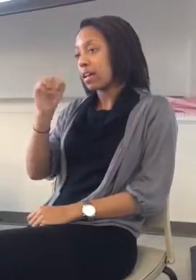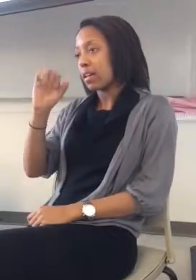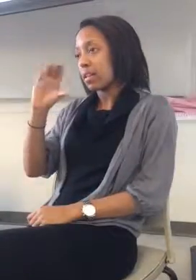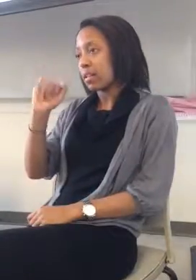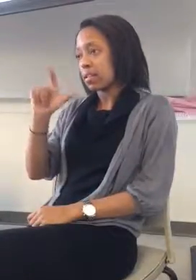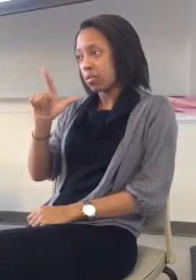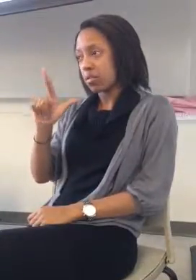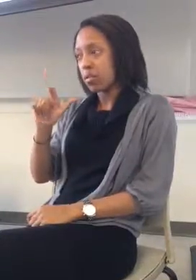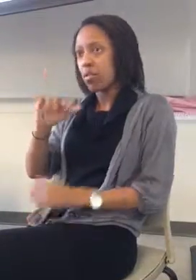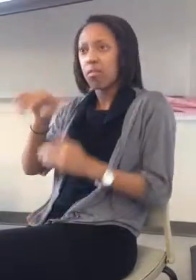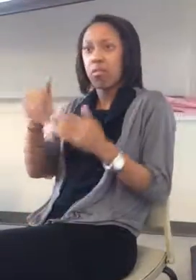What's being ethical mean?